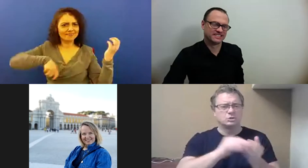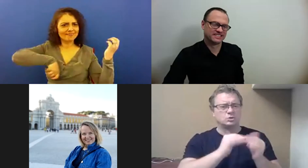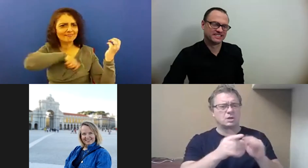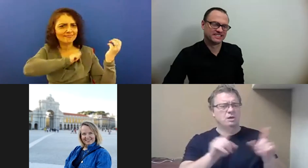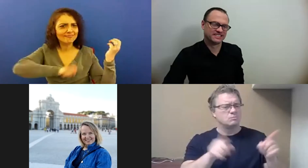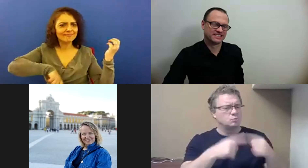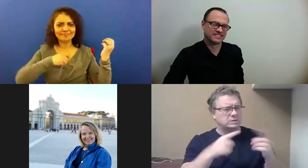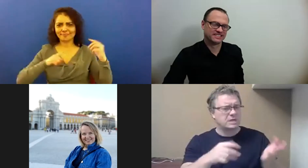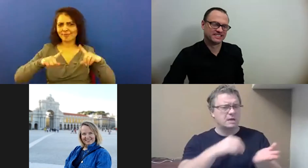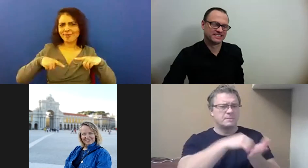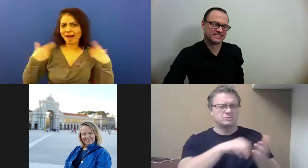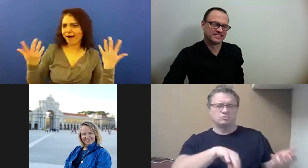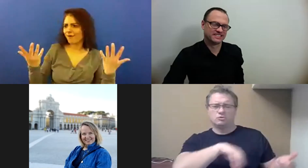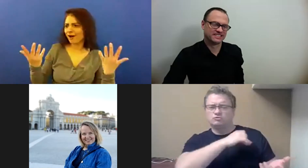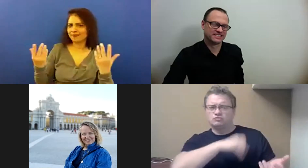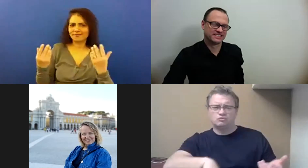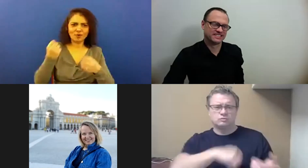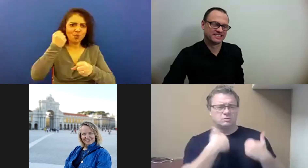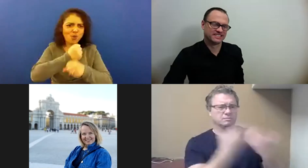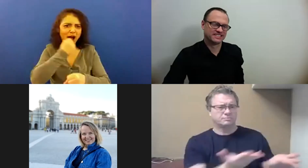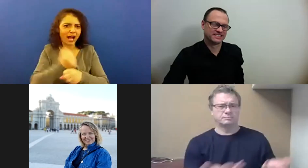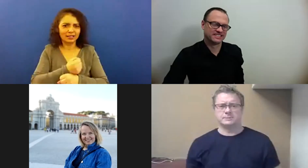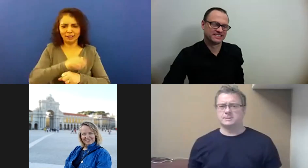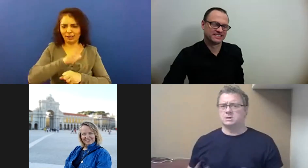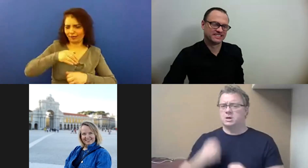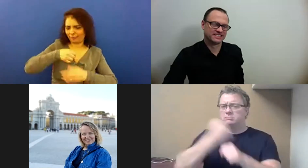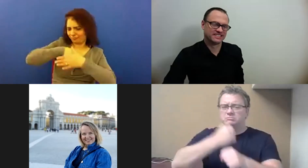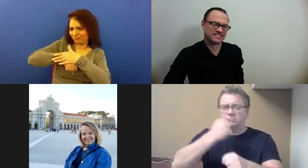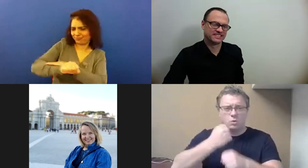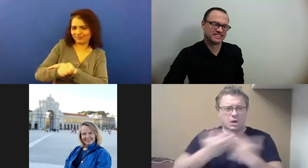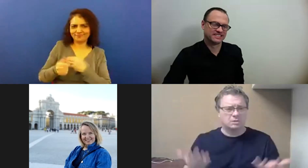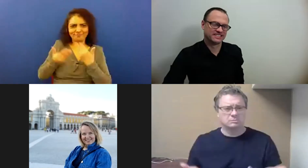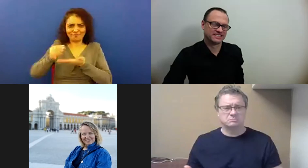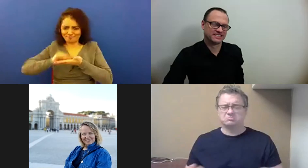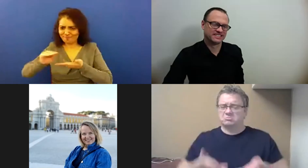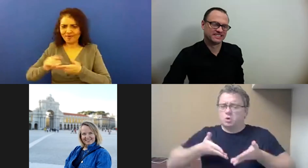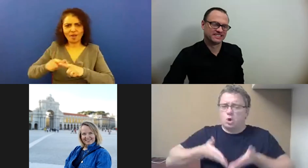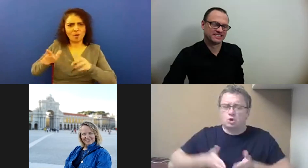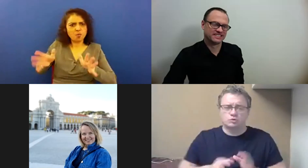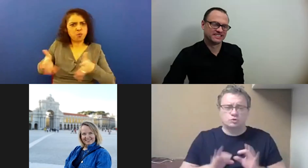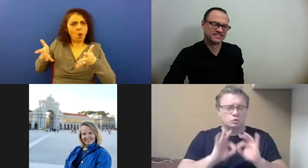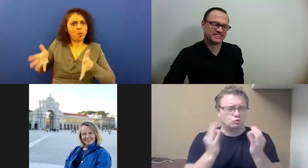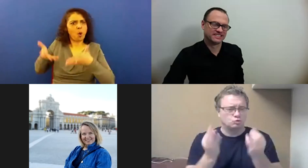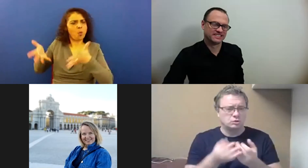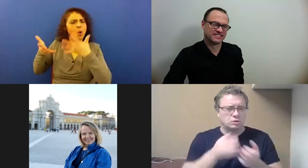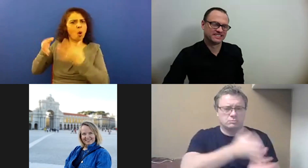negative. Some emphasized the cultural tradition, culture we have.